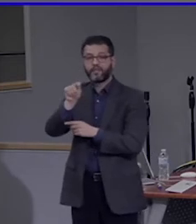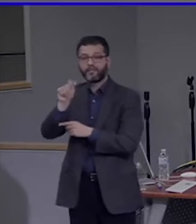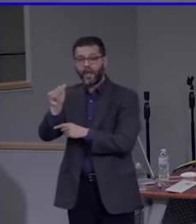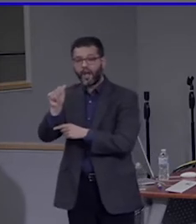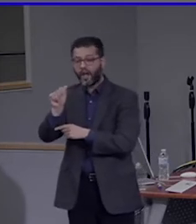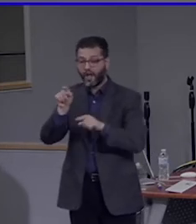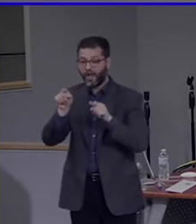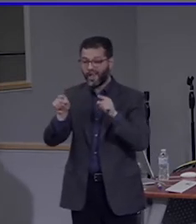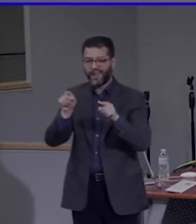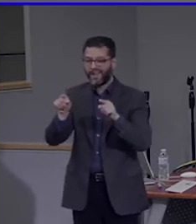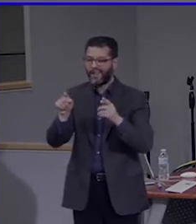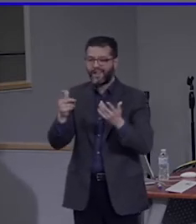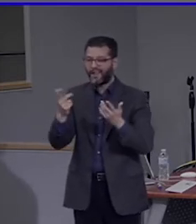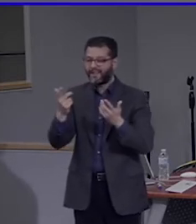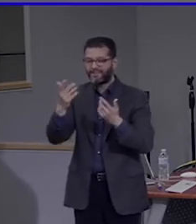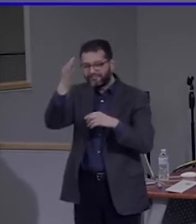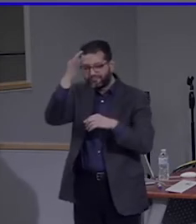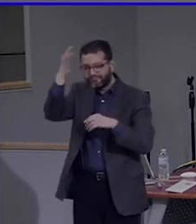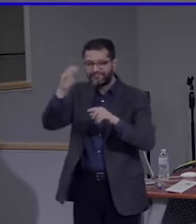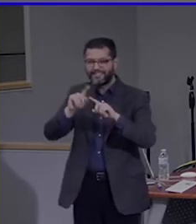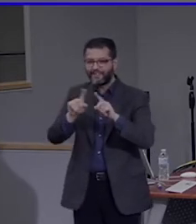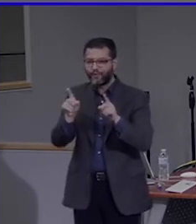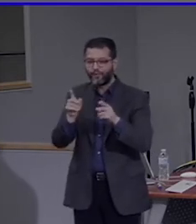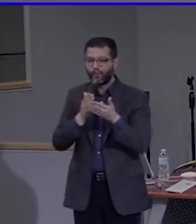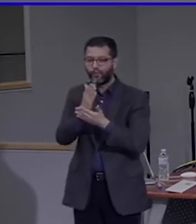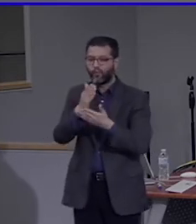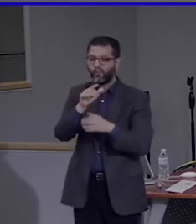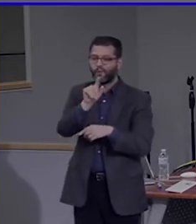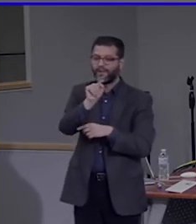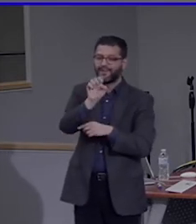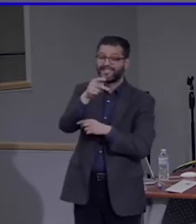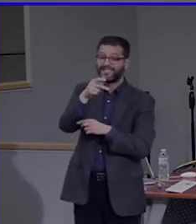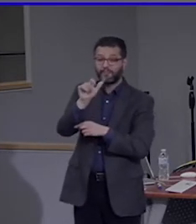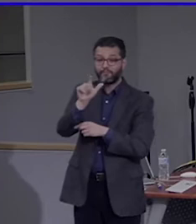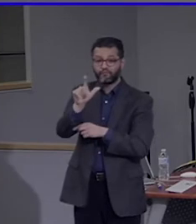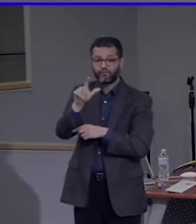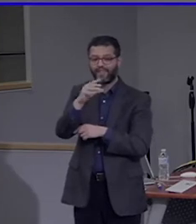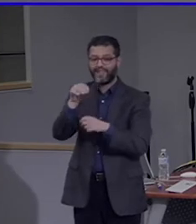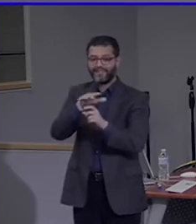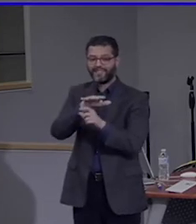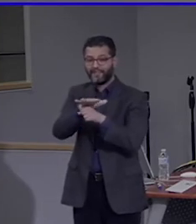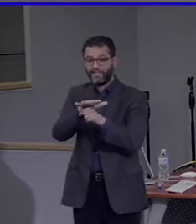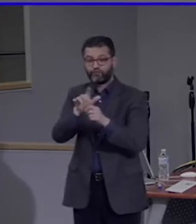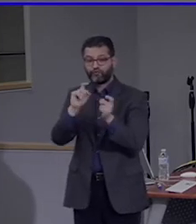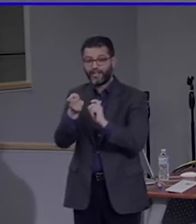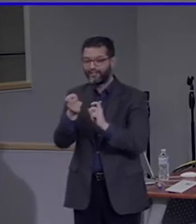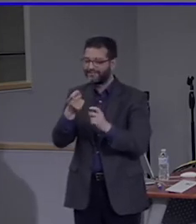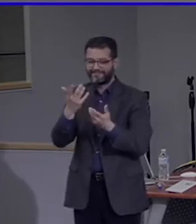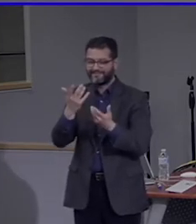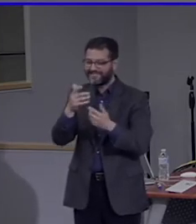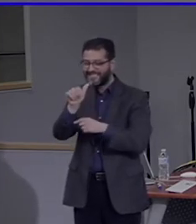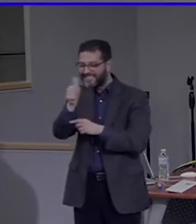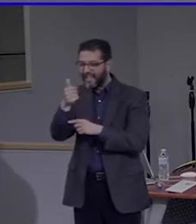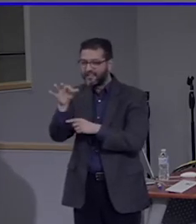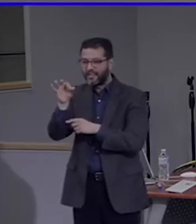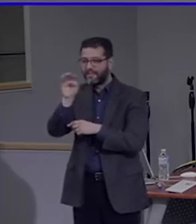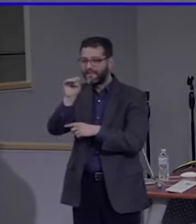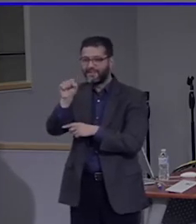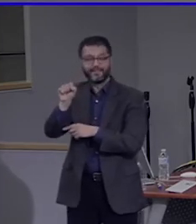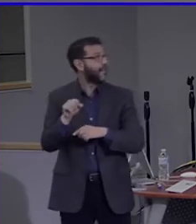brief spectral and or temporal changes specifically within the tens of milliseconds so for example this is speech